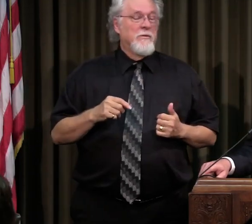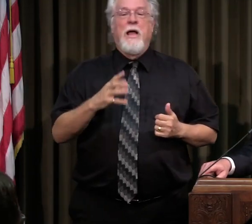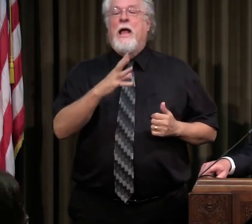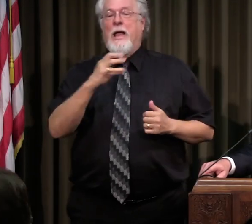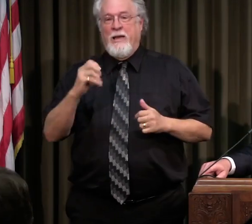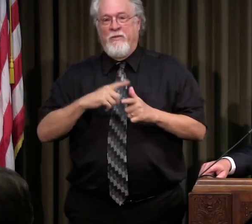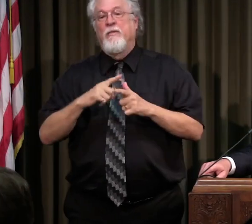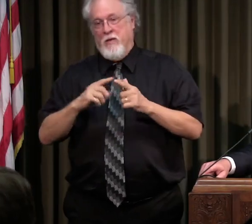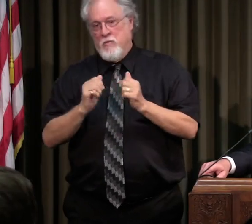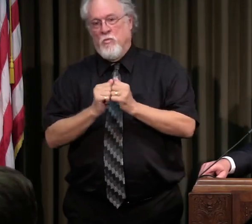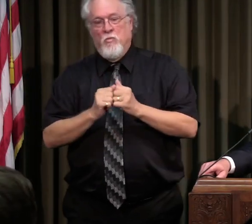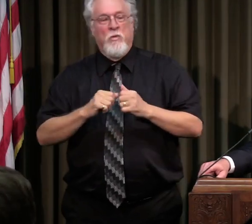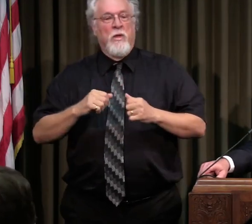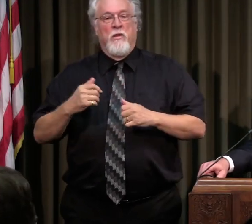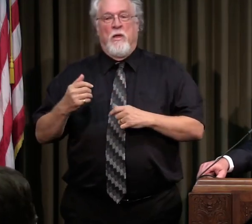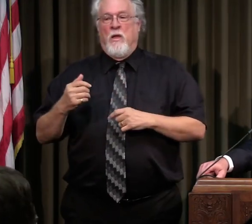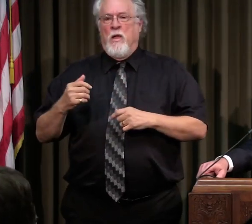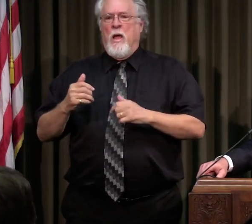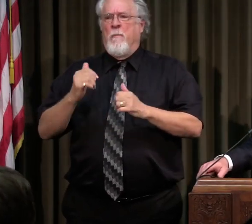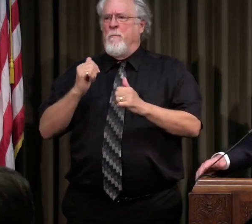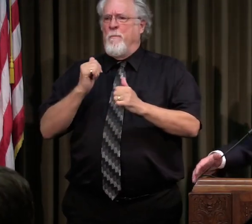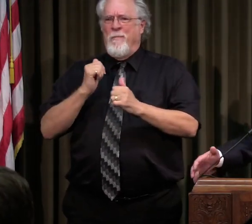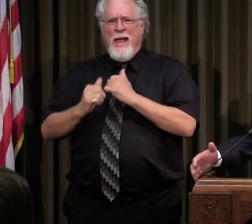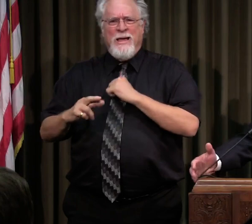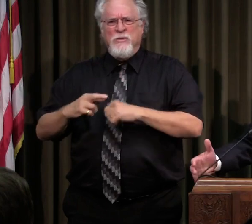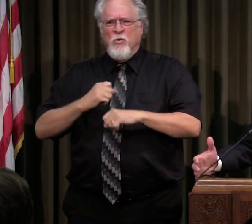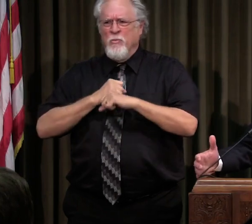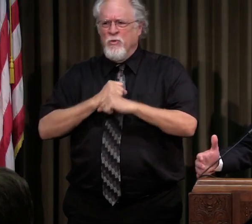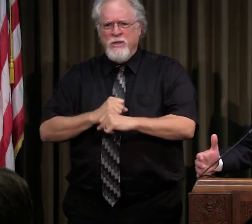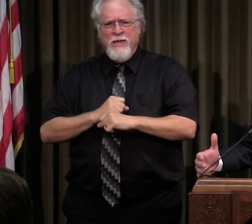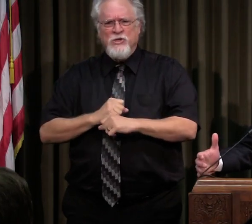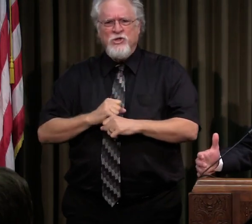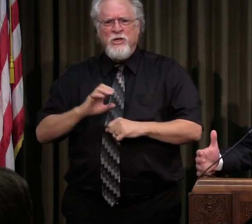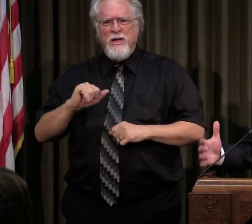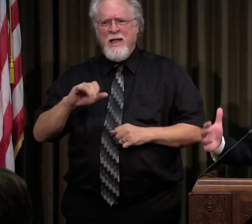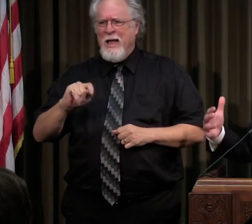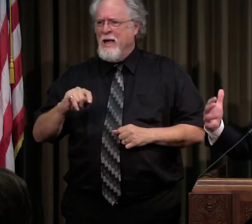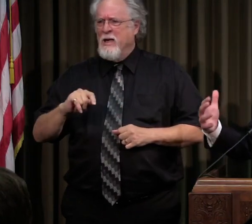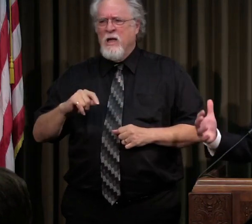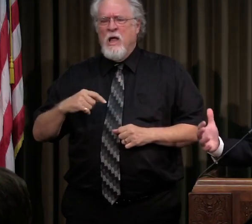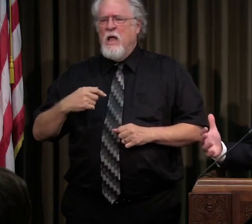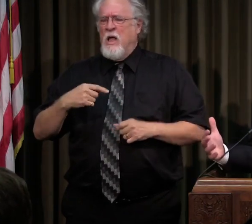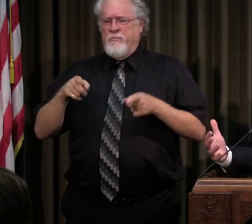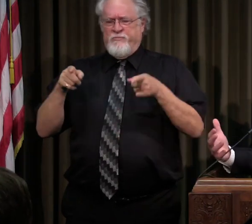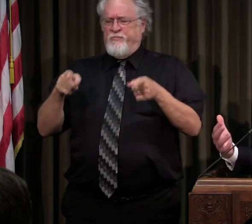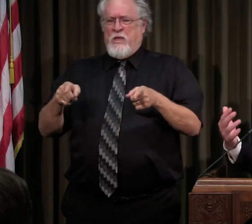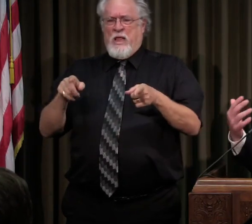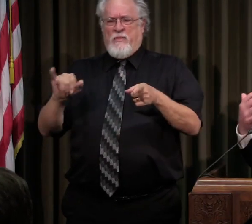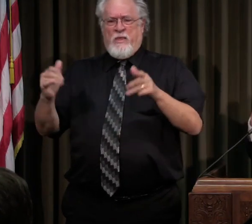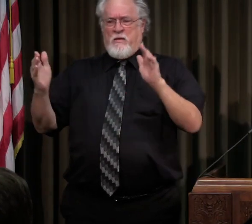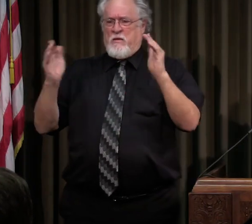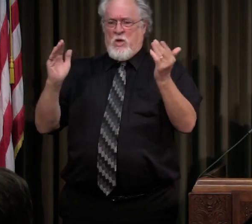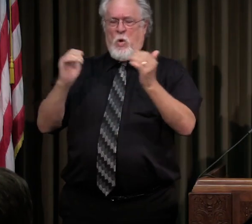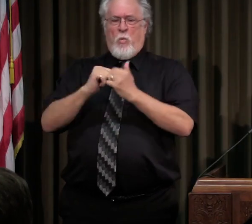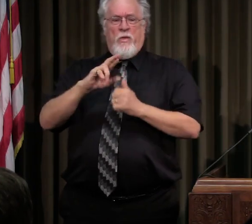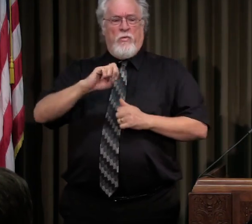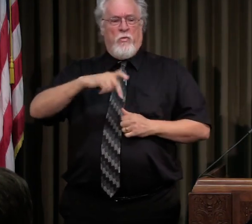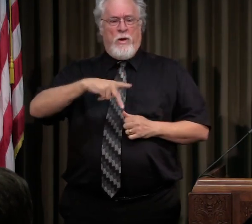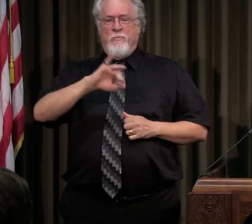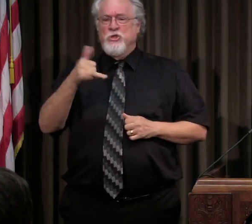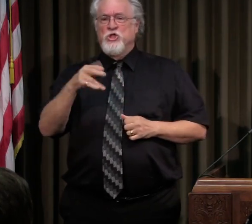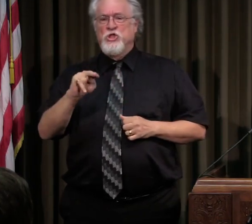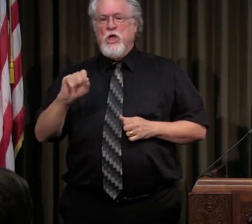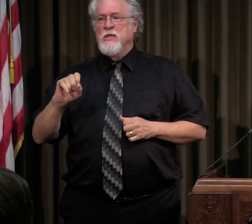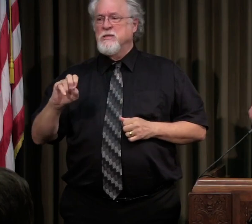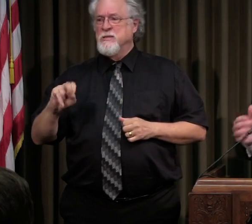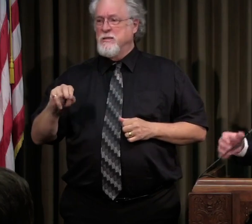And then with respect to the Pasture Protection Act, I will tell you, I don't conflate that bill with Representative Johnson's bill from last year.